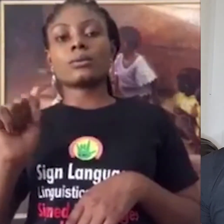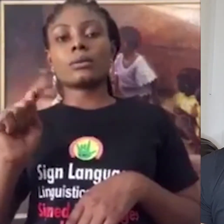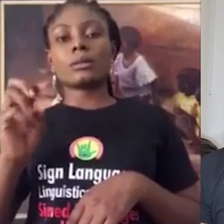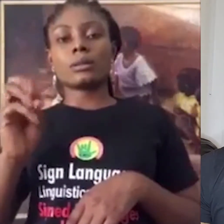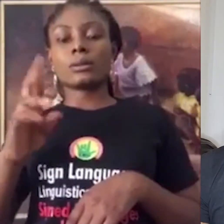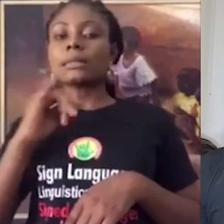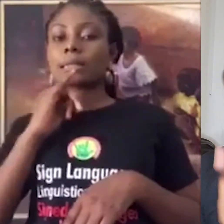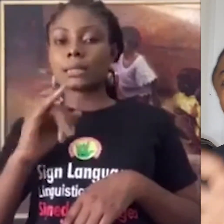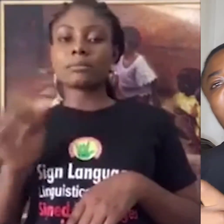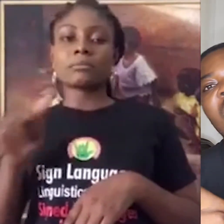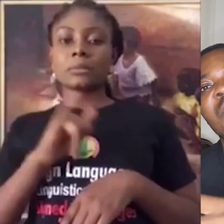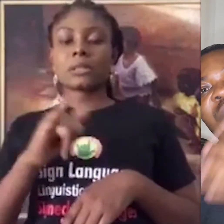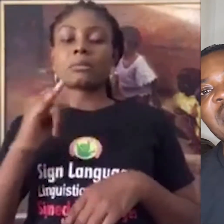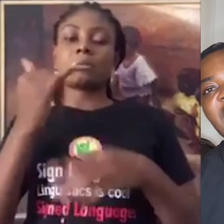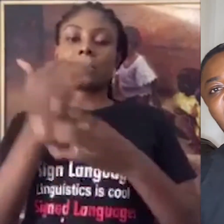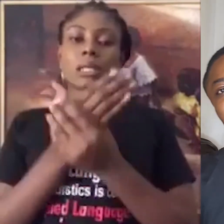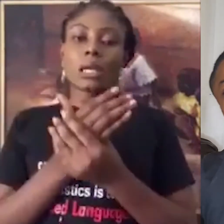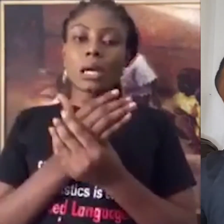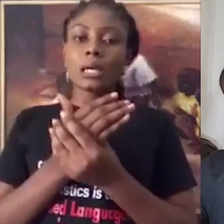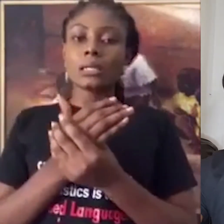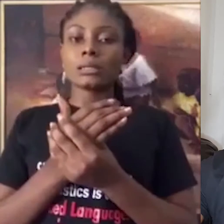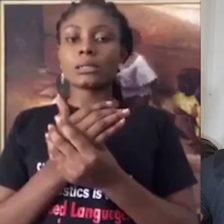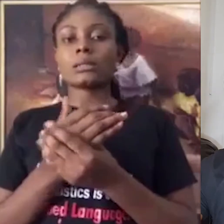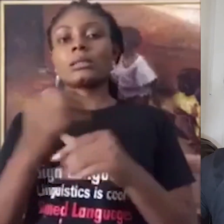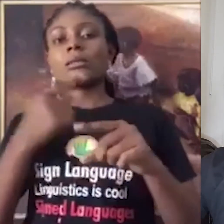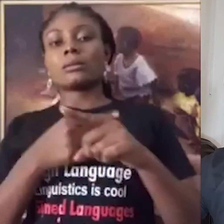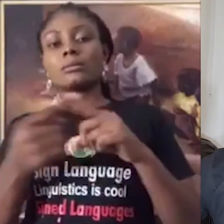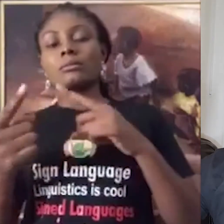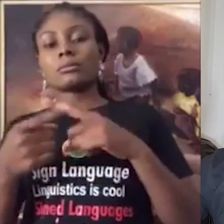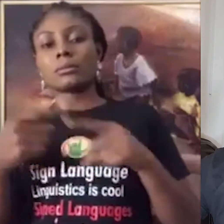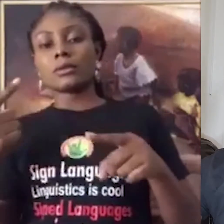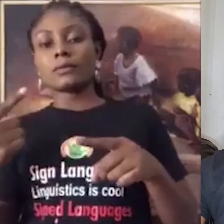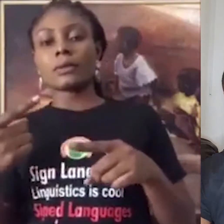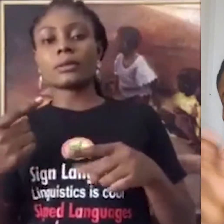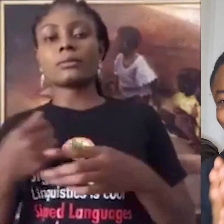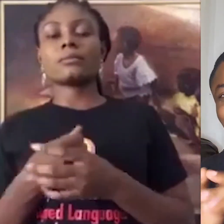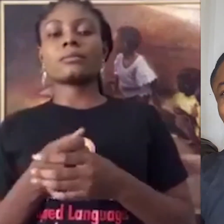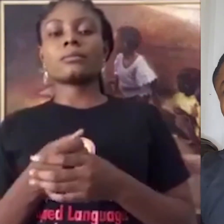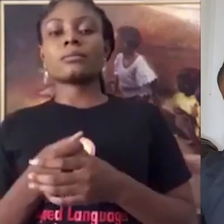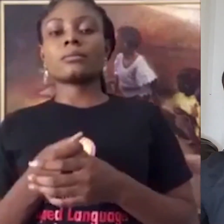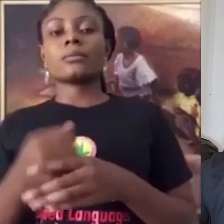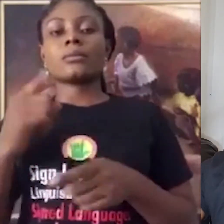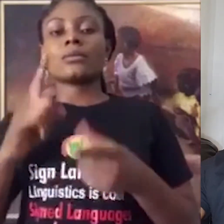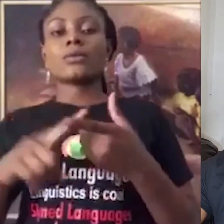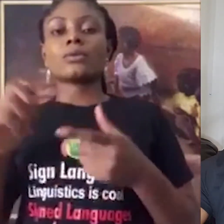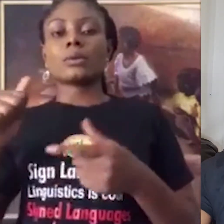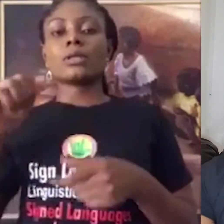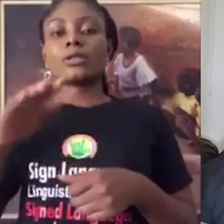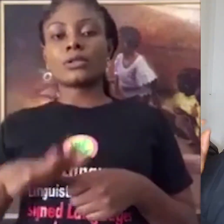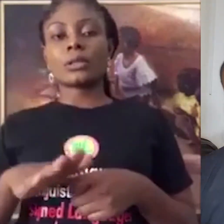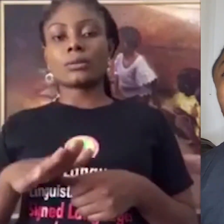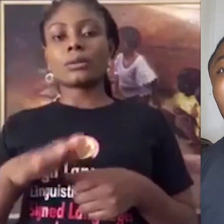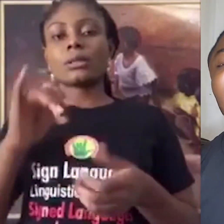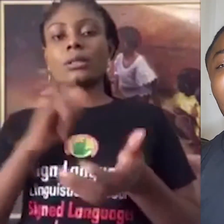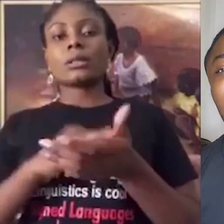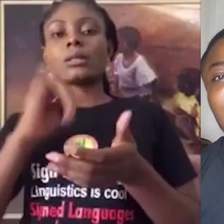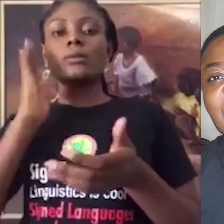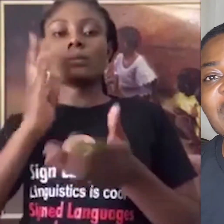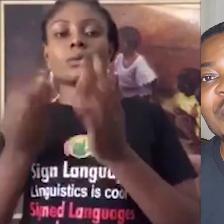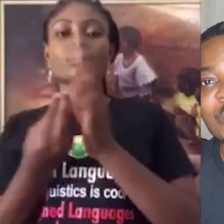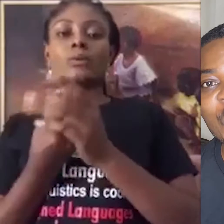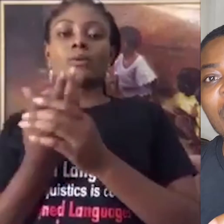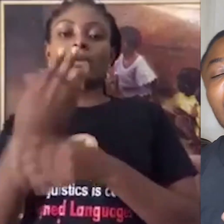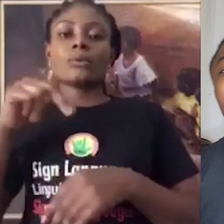cords, so are the hands, the fingers, the phalanges, the fingers to a child that is going